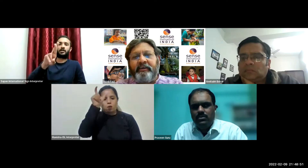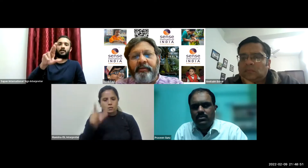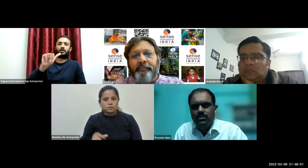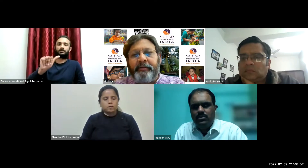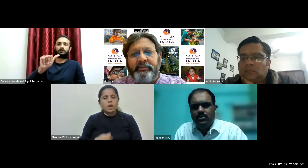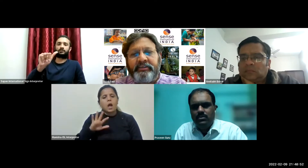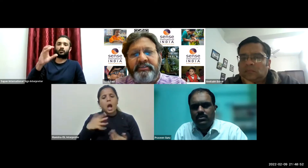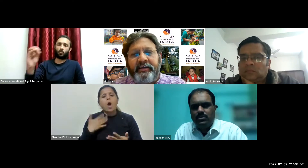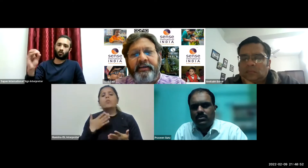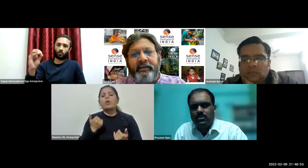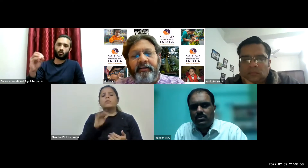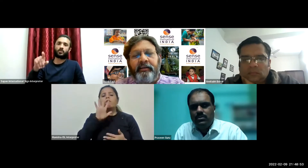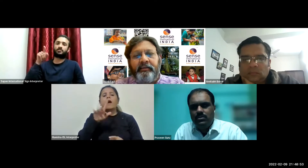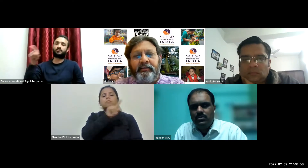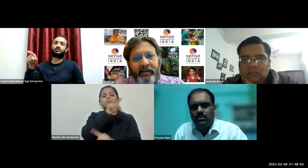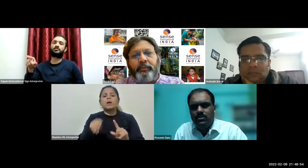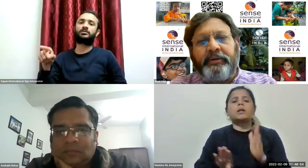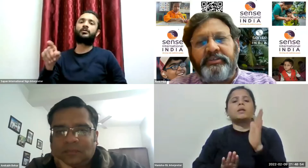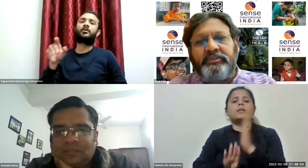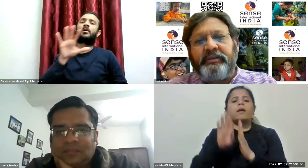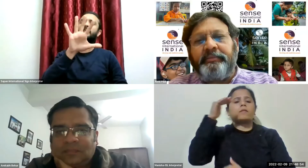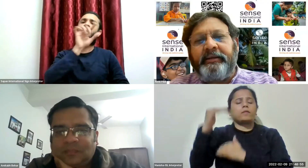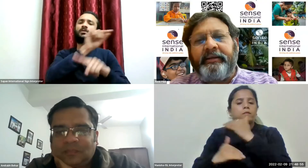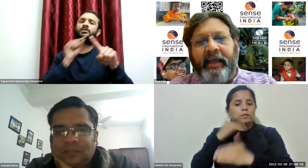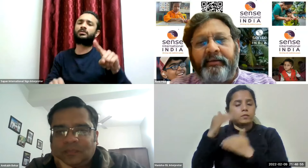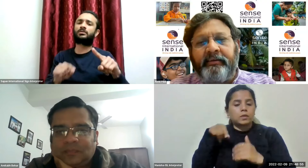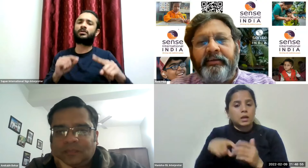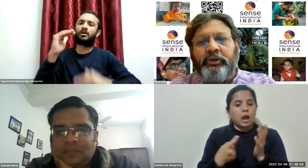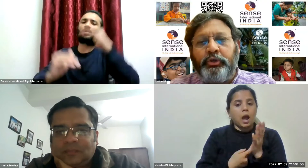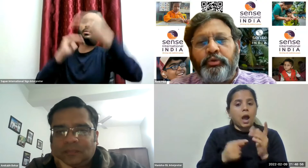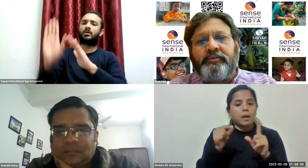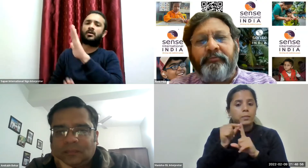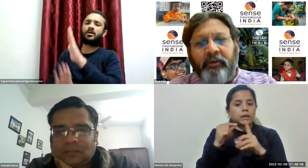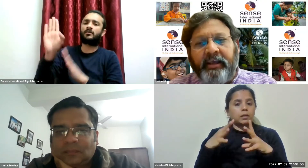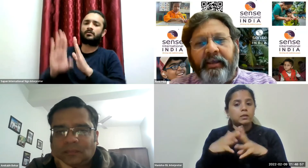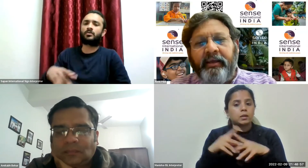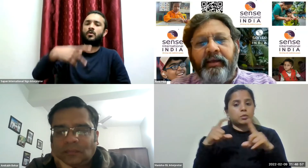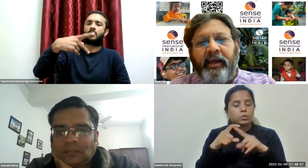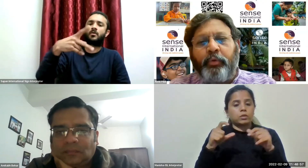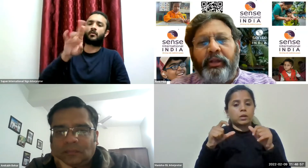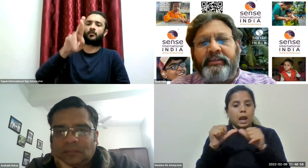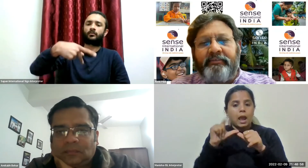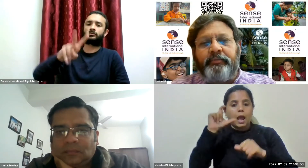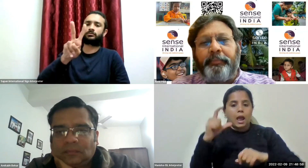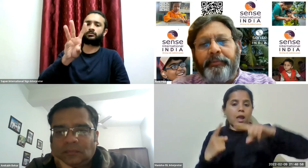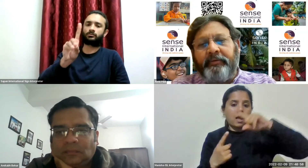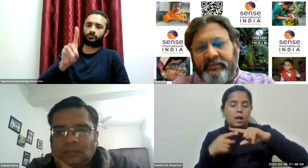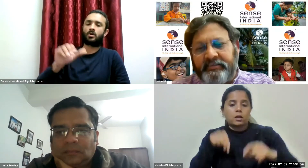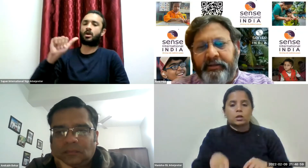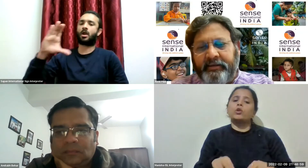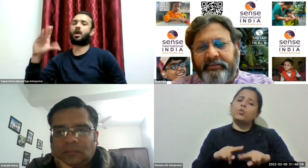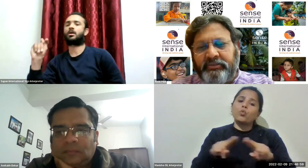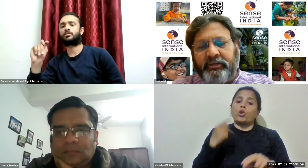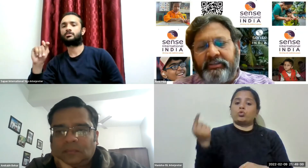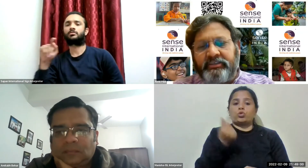5% of development budget stated in the Rights for Persons with Disability Act used fully at village level for people